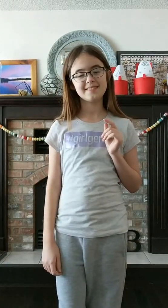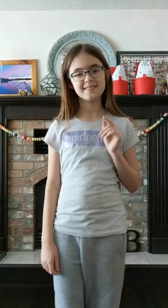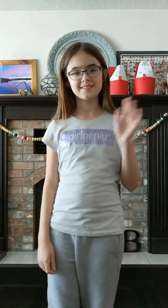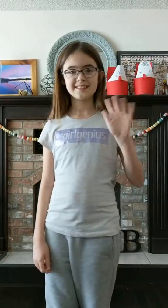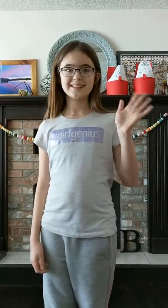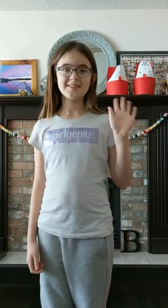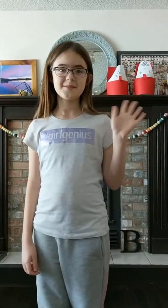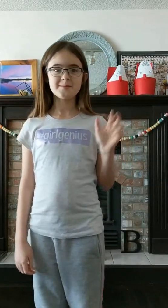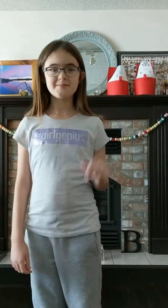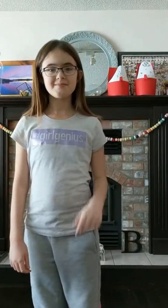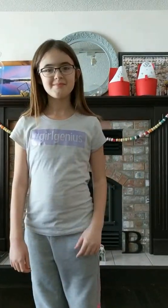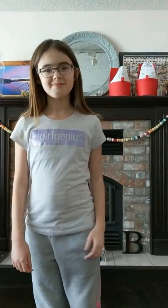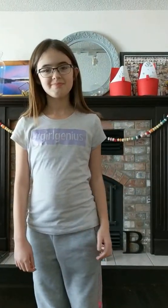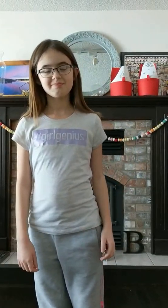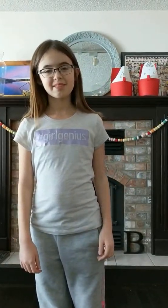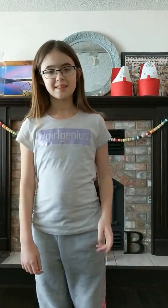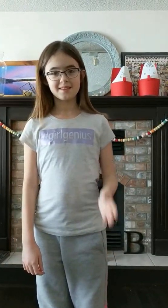What's your mother's name?